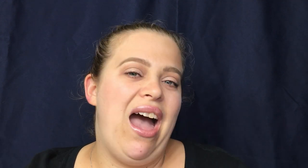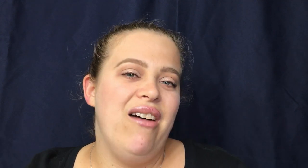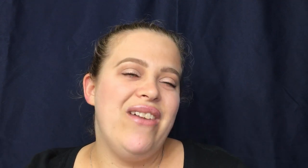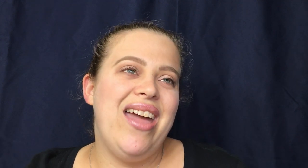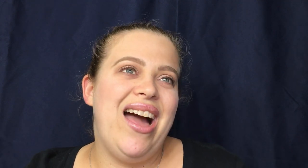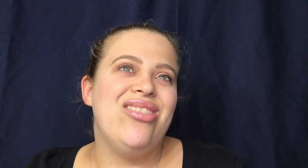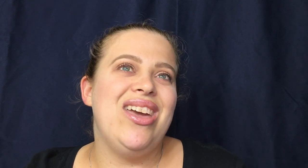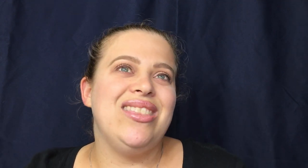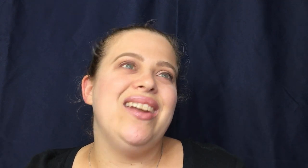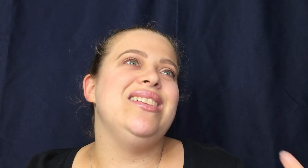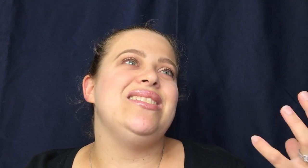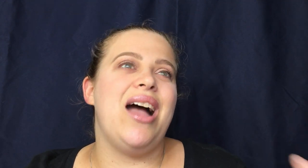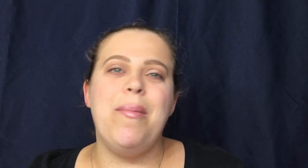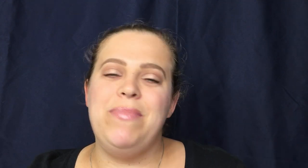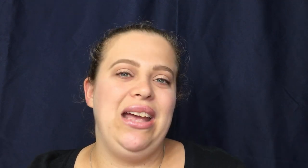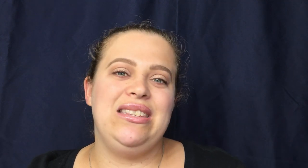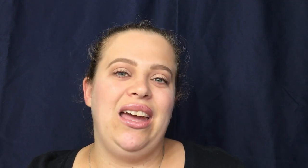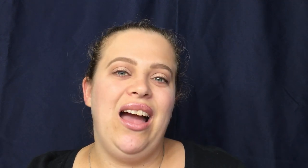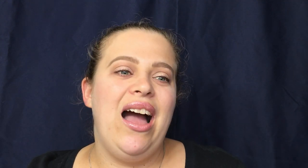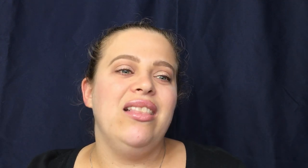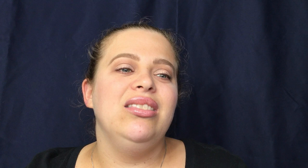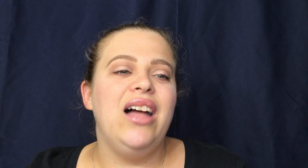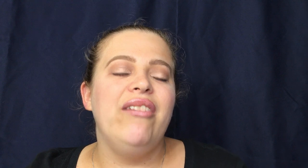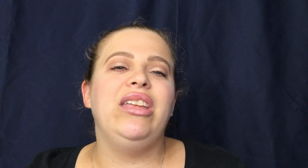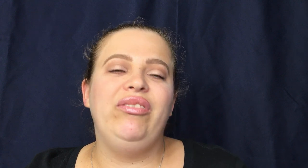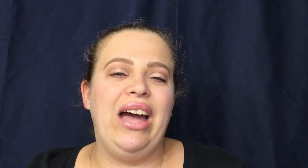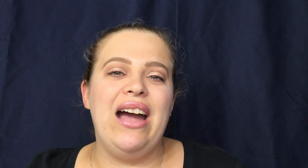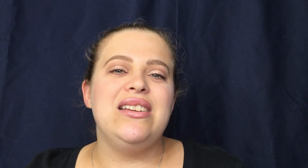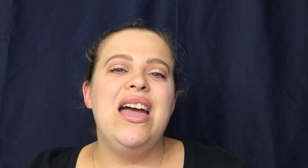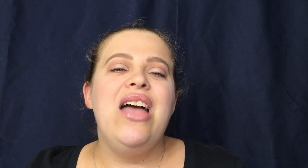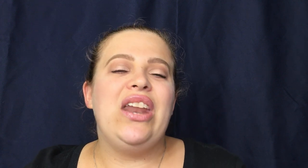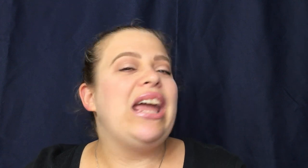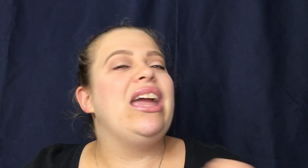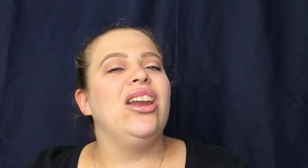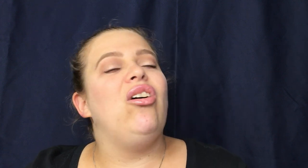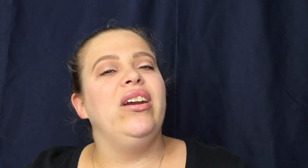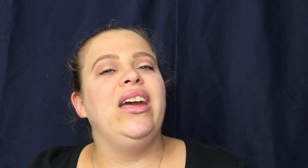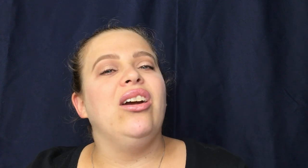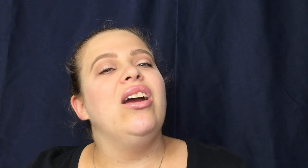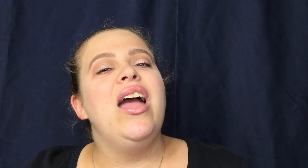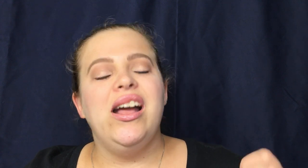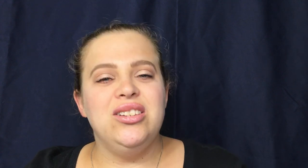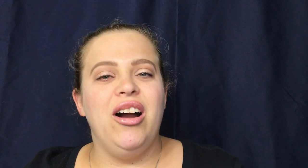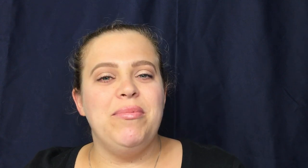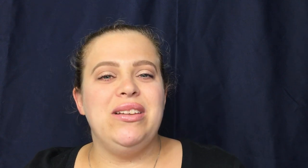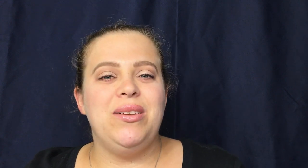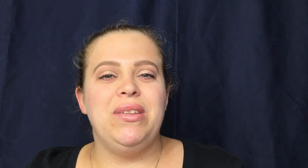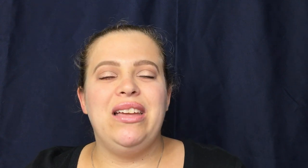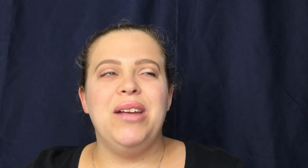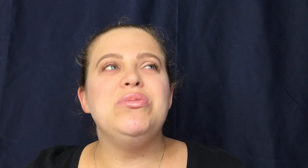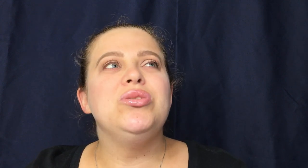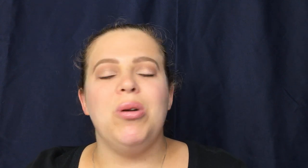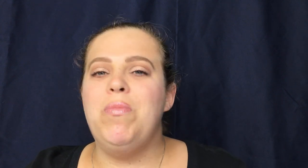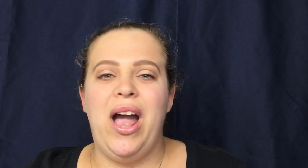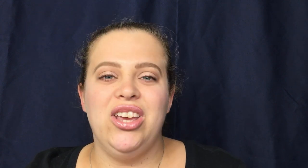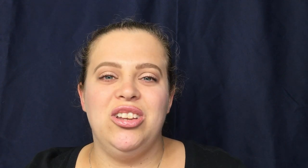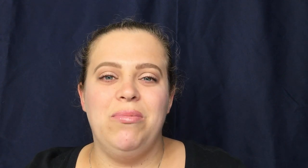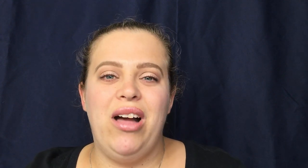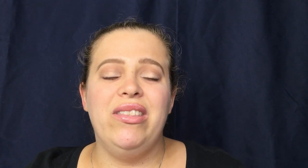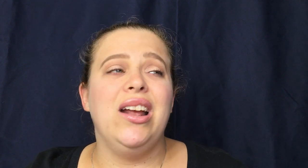have. And I think that is amazing. I love the fact that I can get on here and talk about something that I'm so passionate about and I